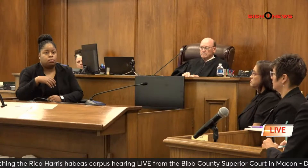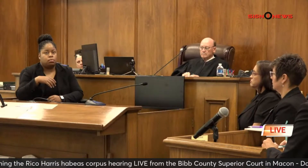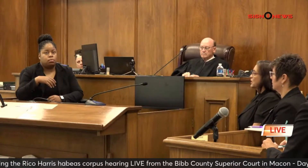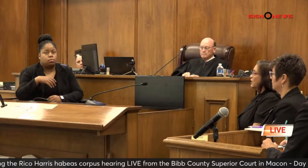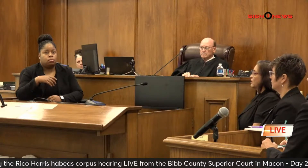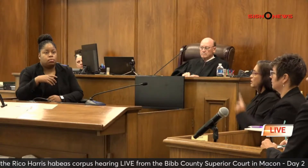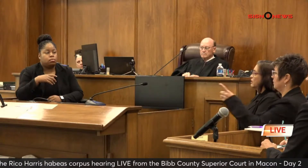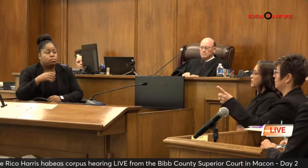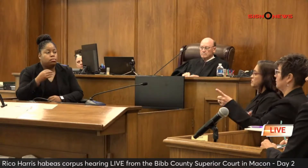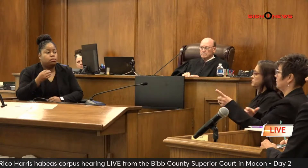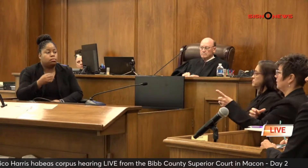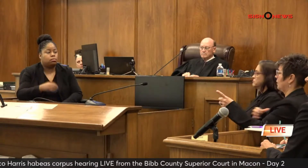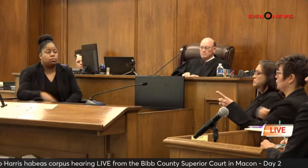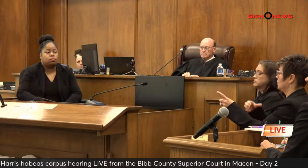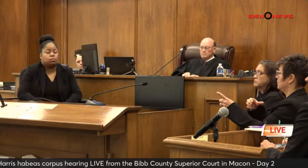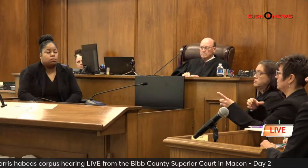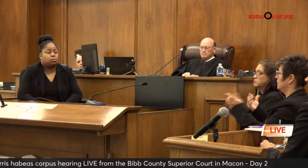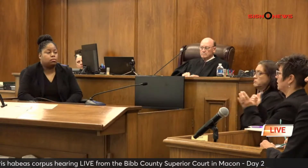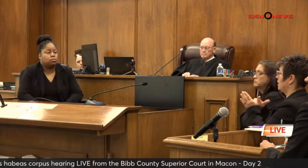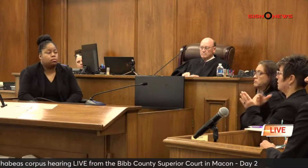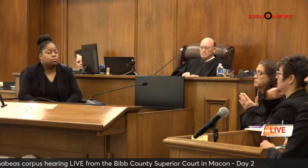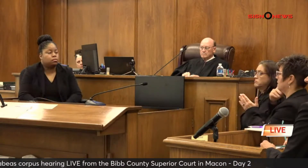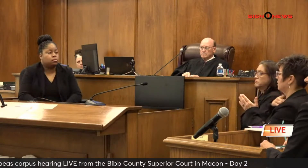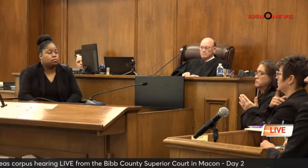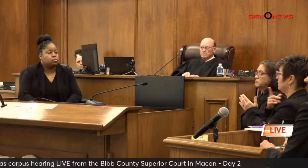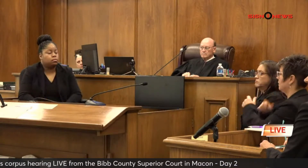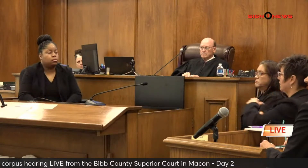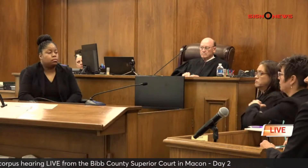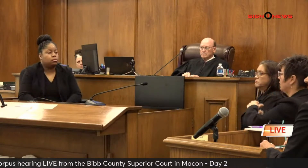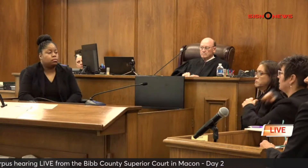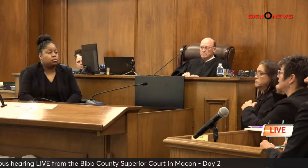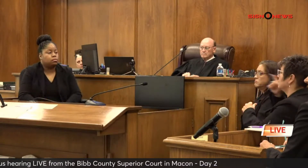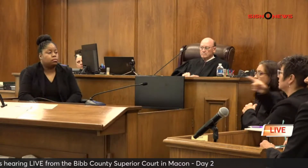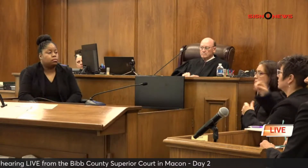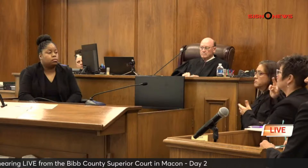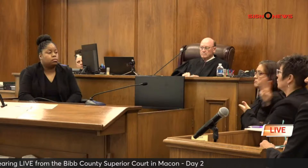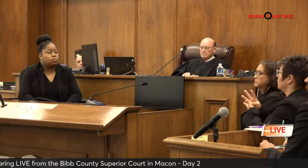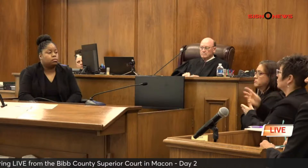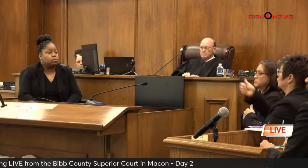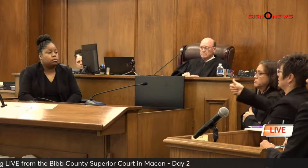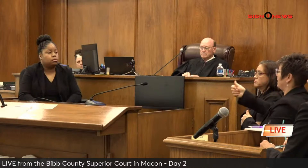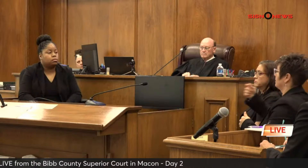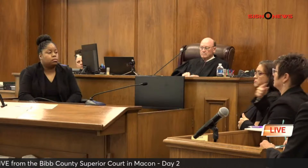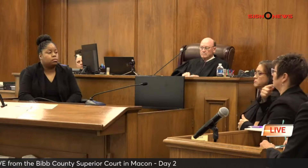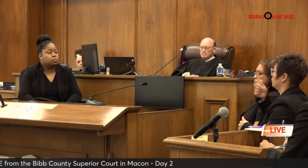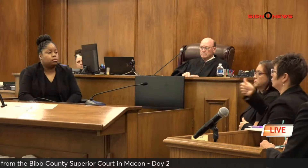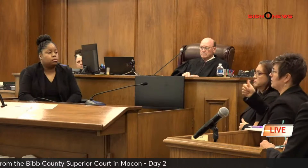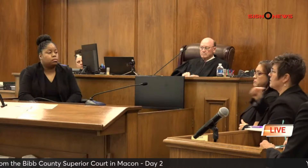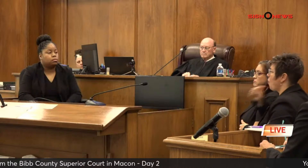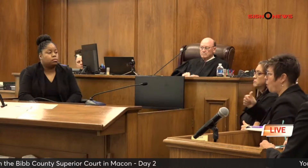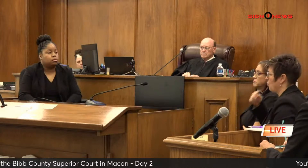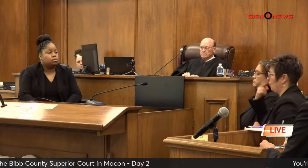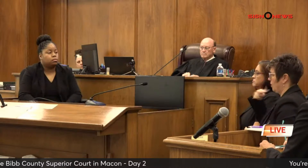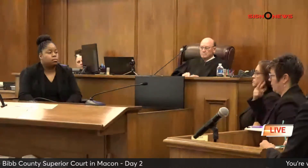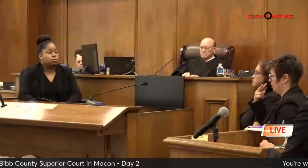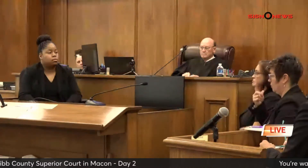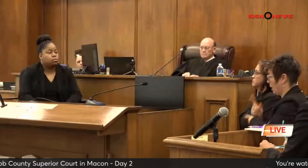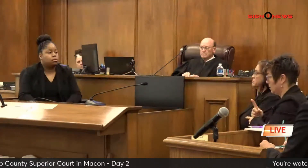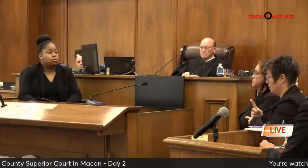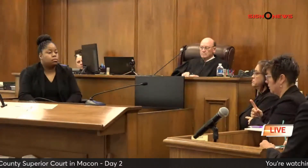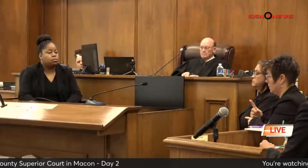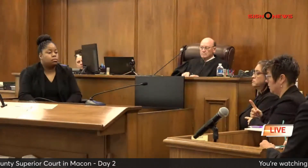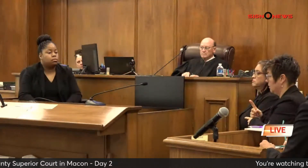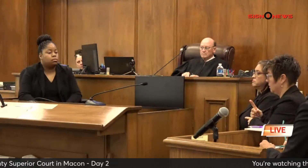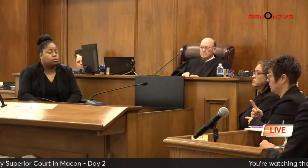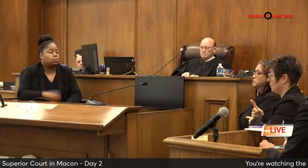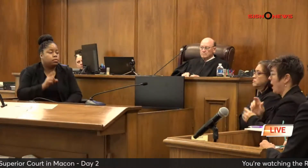Which is an objection to foundation. I believe the witness has said that she does not lip read. Isn't that correct? So